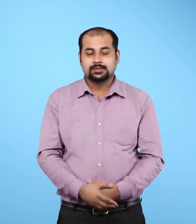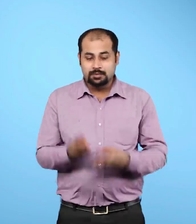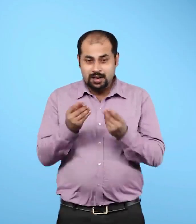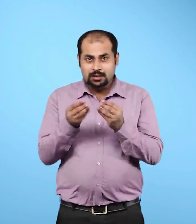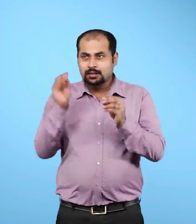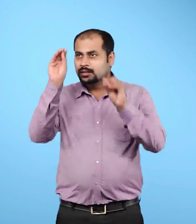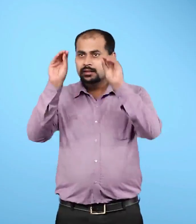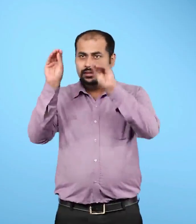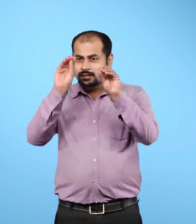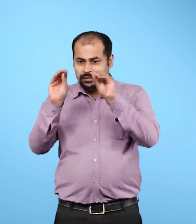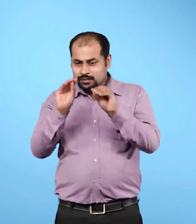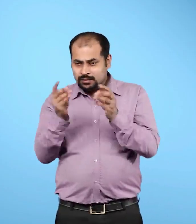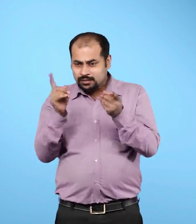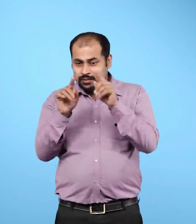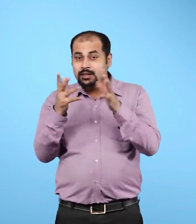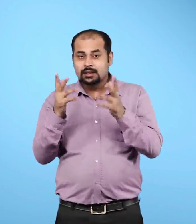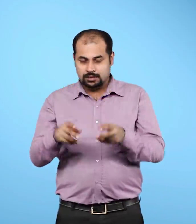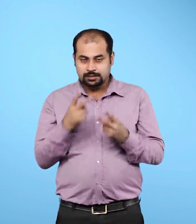Table for this question.